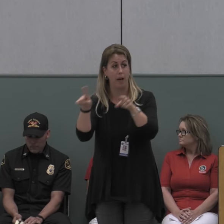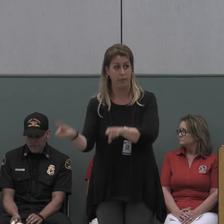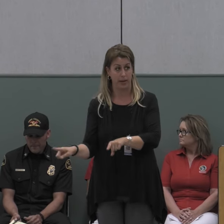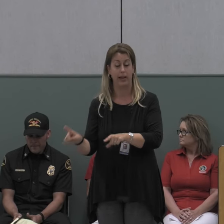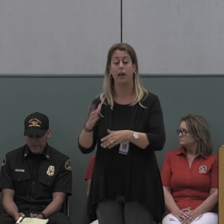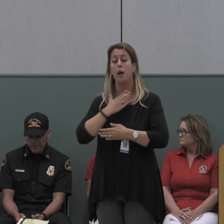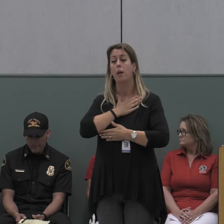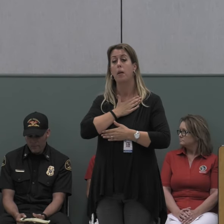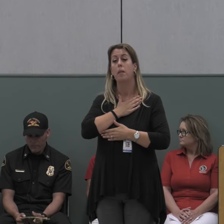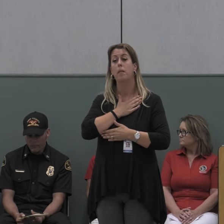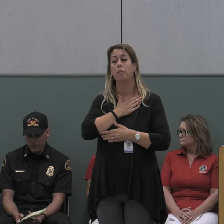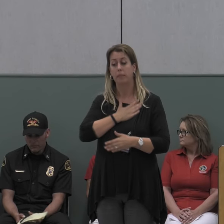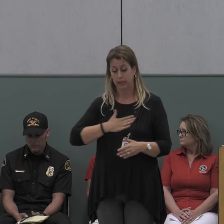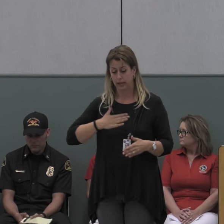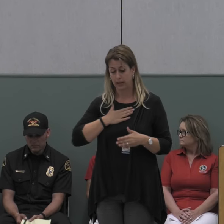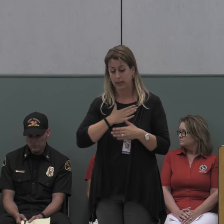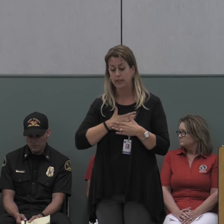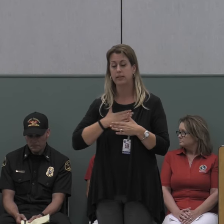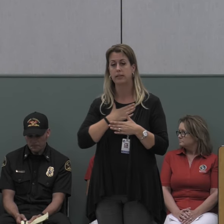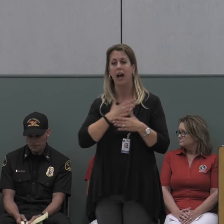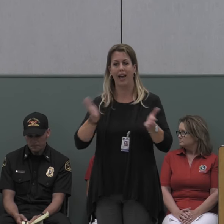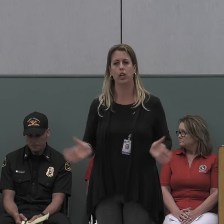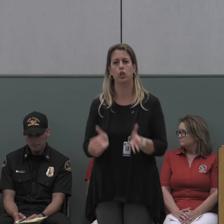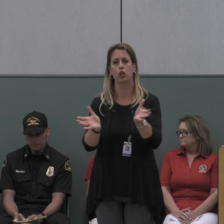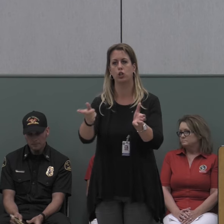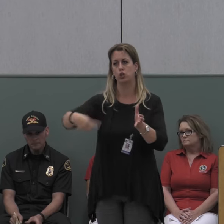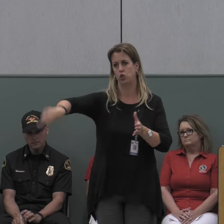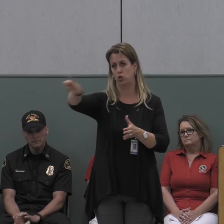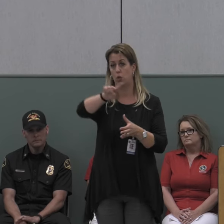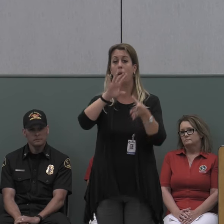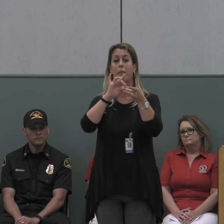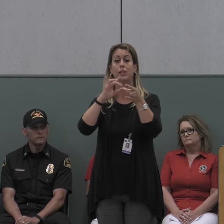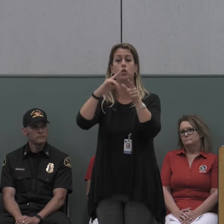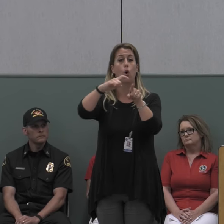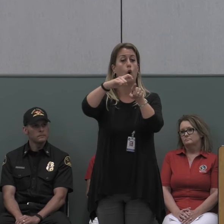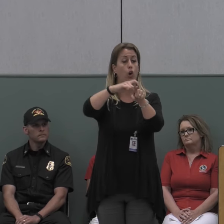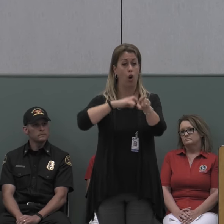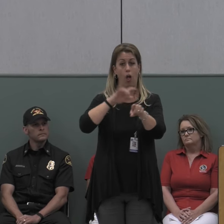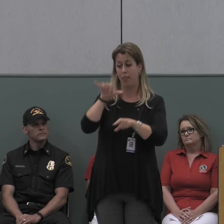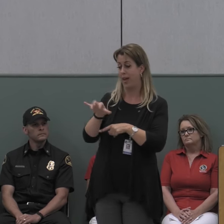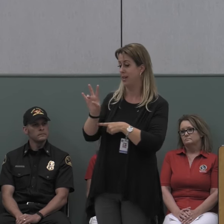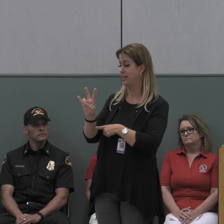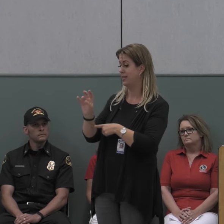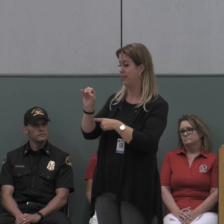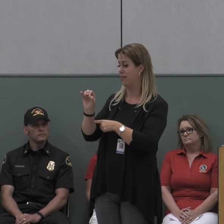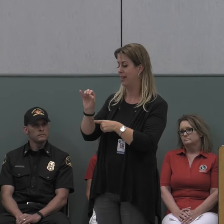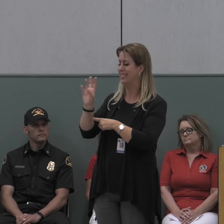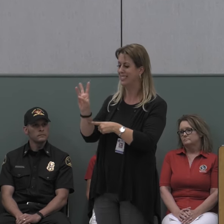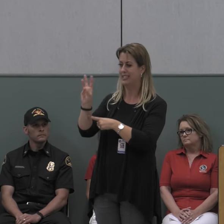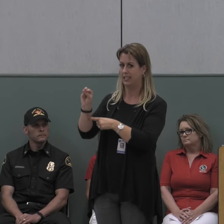you, the chief spoke about it earlier, to call the city at the